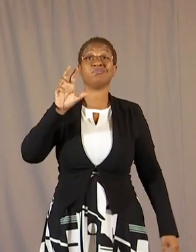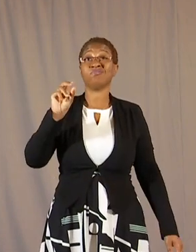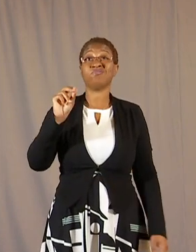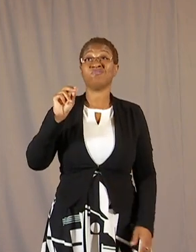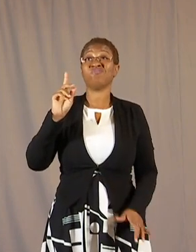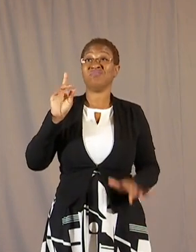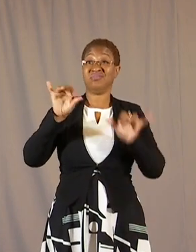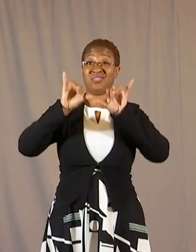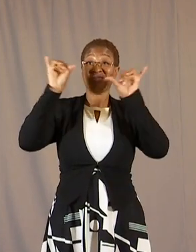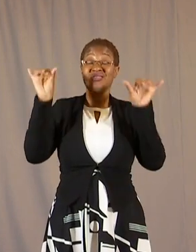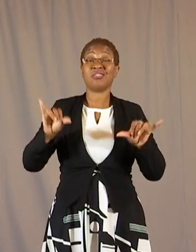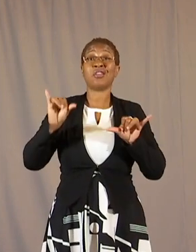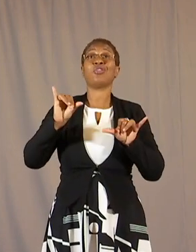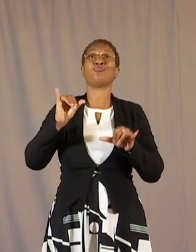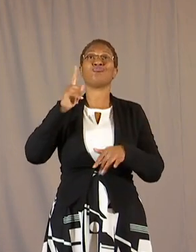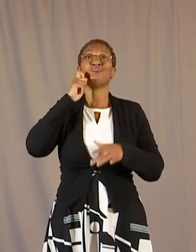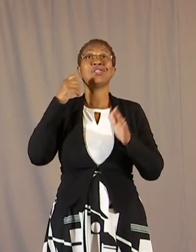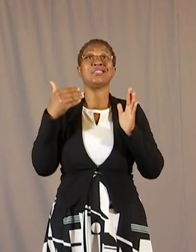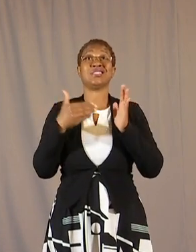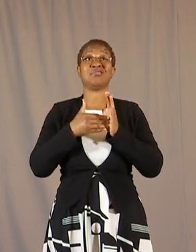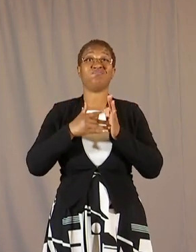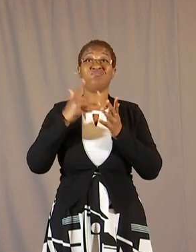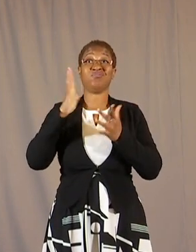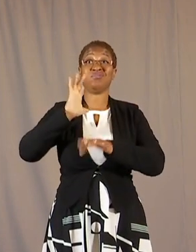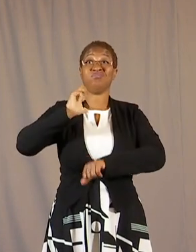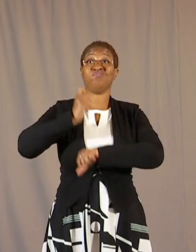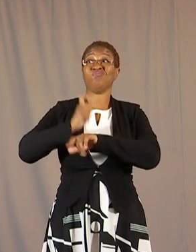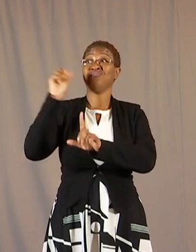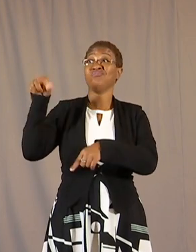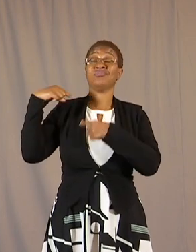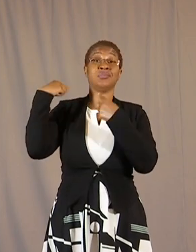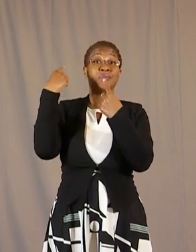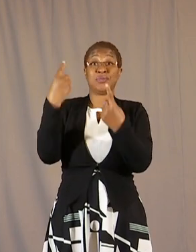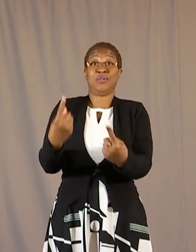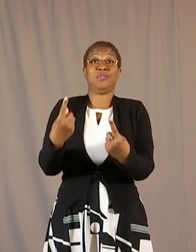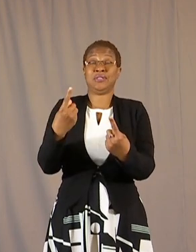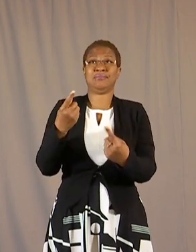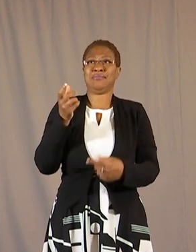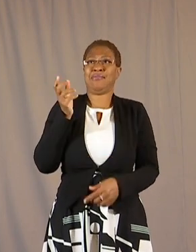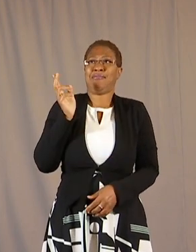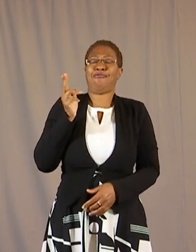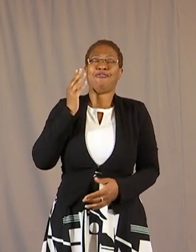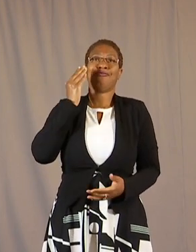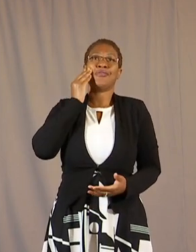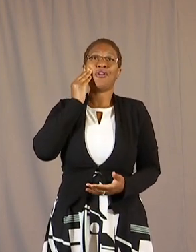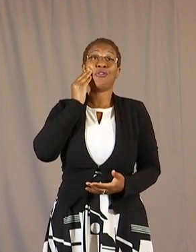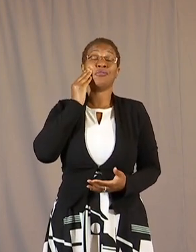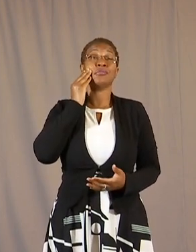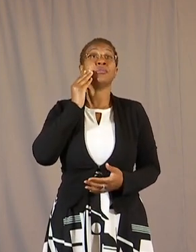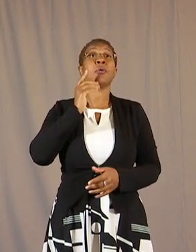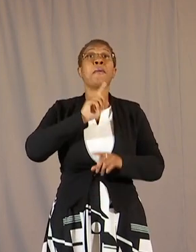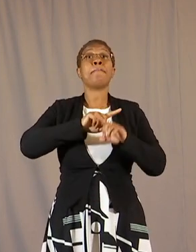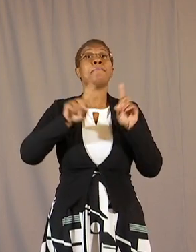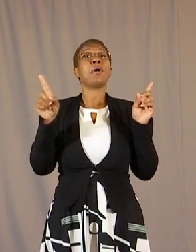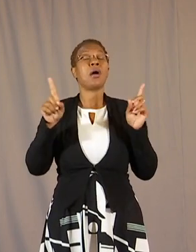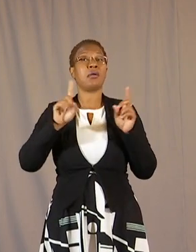place and has been operating very intentional historically. And it was the pandemic that, as you put it,